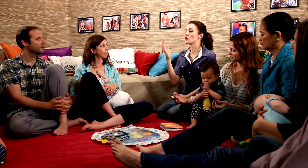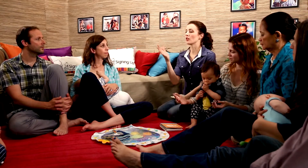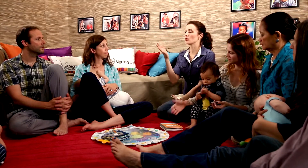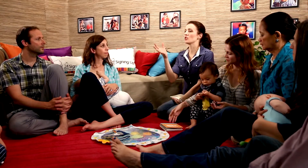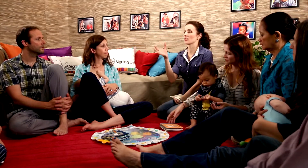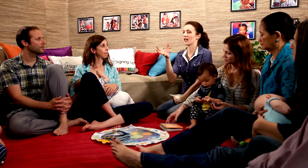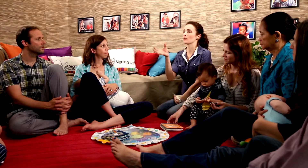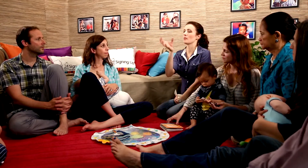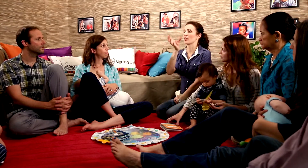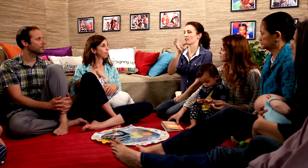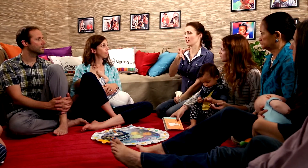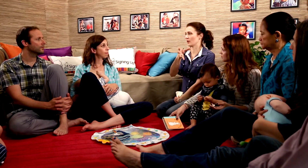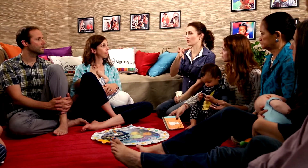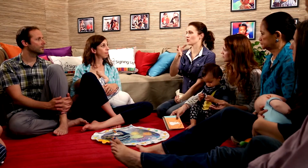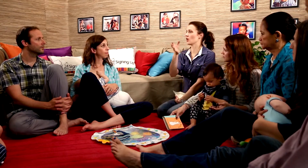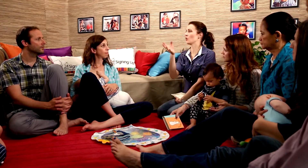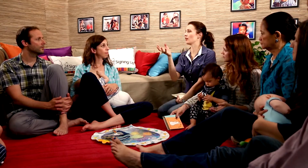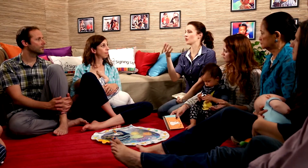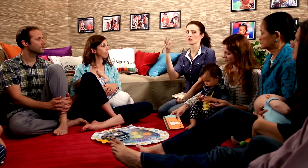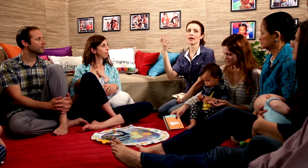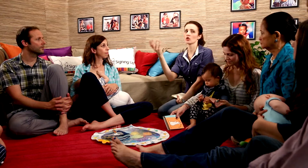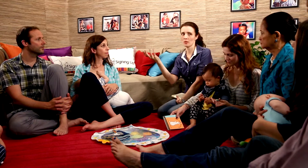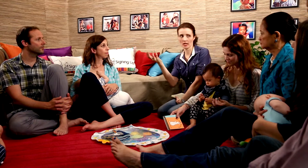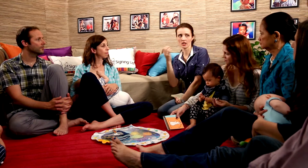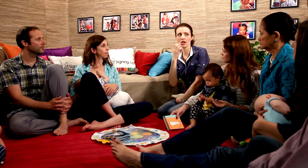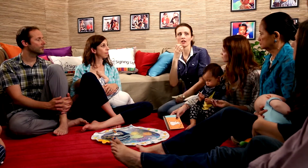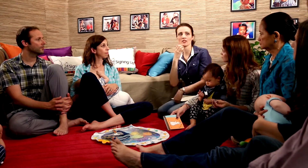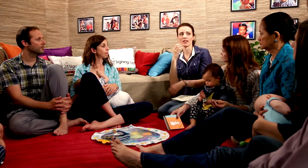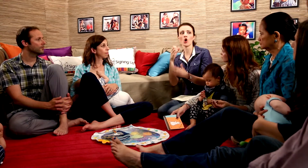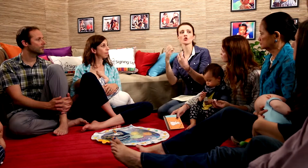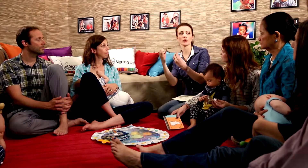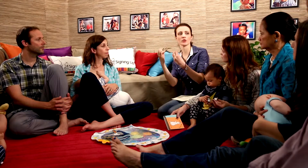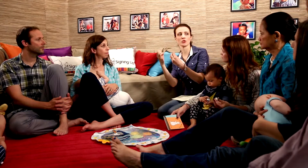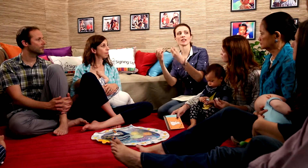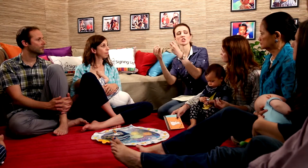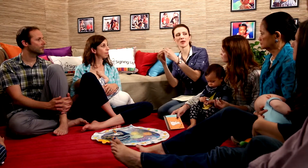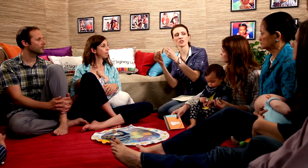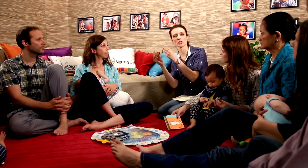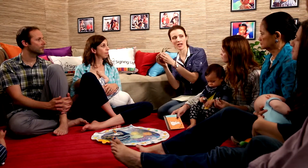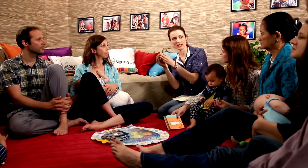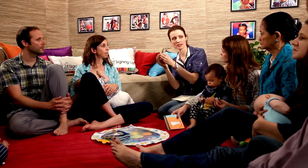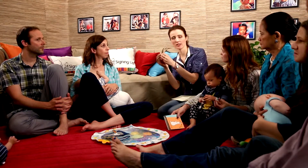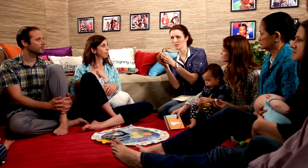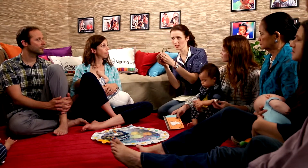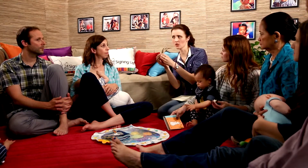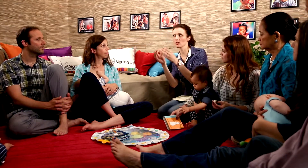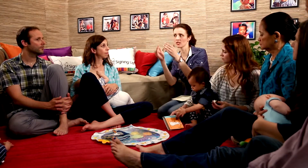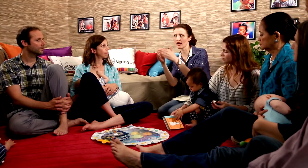that you're using a sign from American Sign Language. So if you're Spanish speaking, you're not then also introducing a Spanish sign. Does that make sense? So the sign